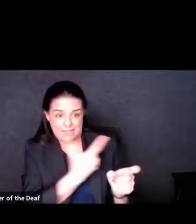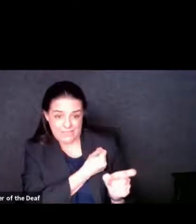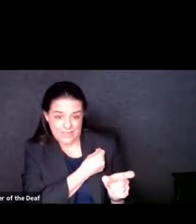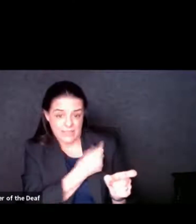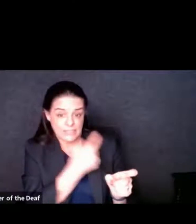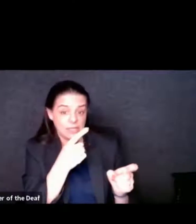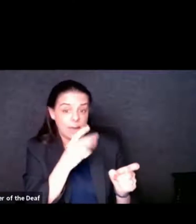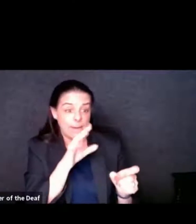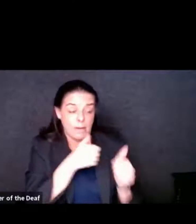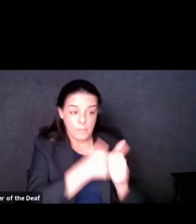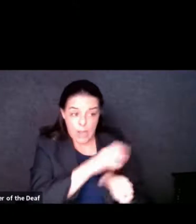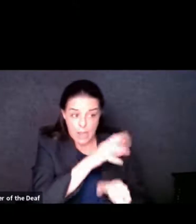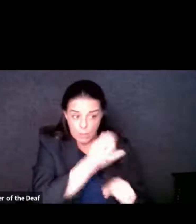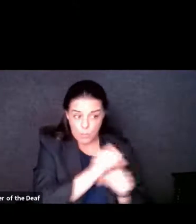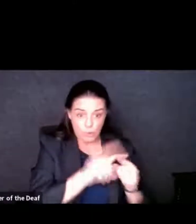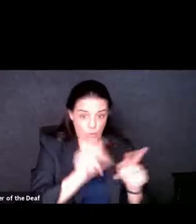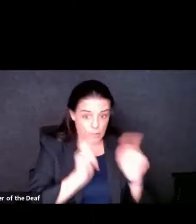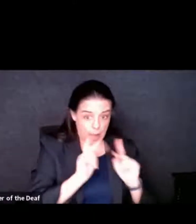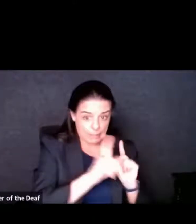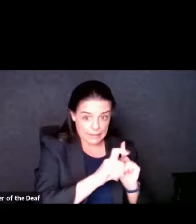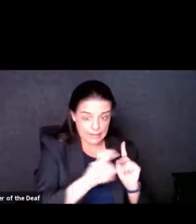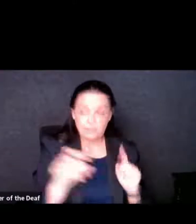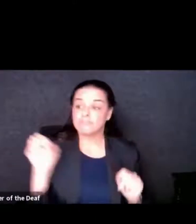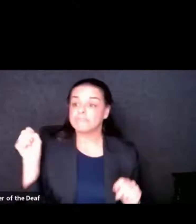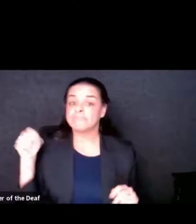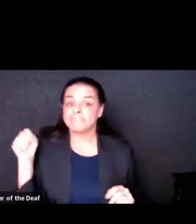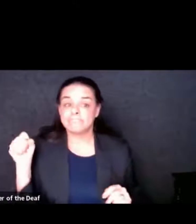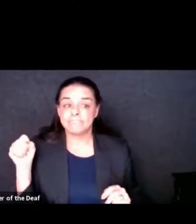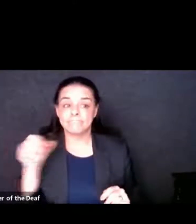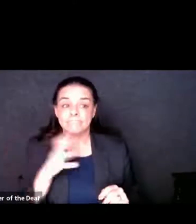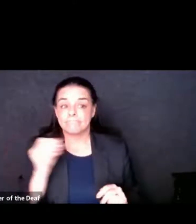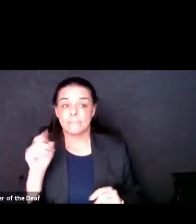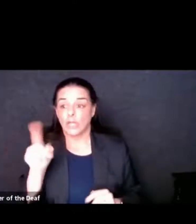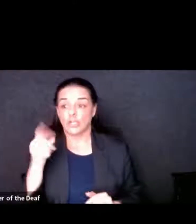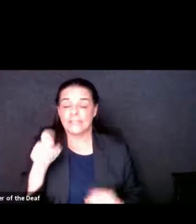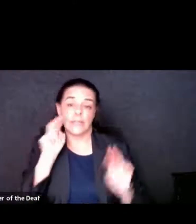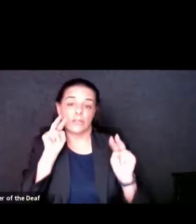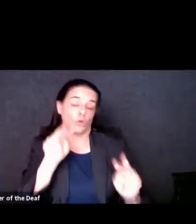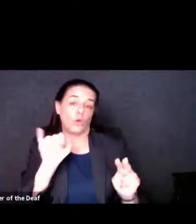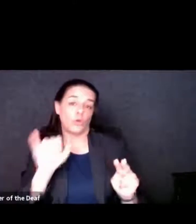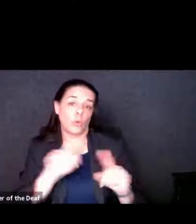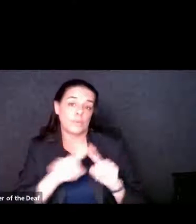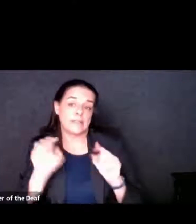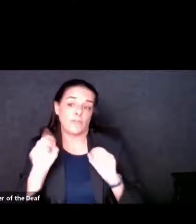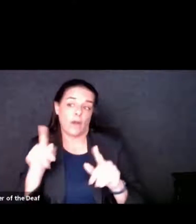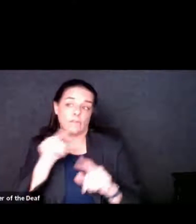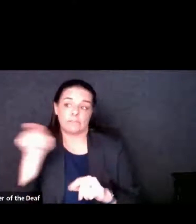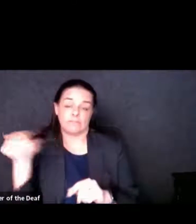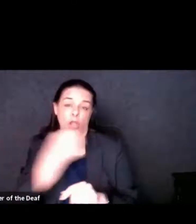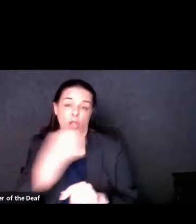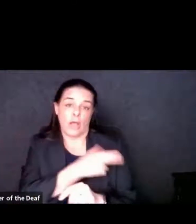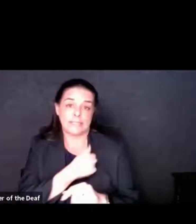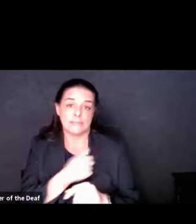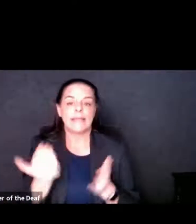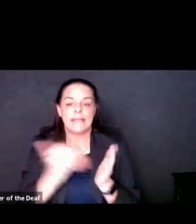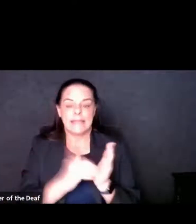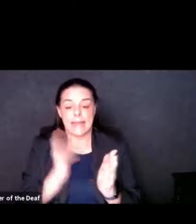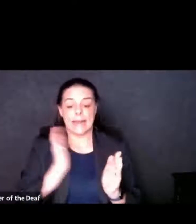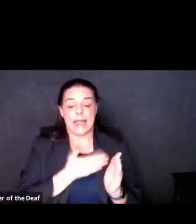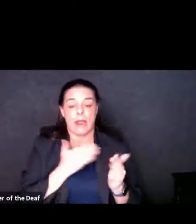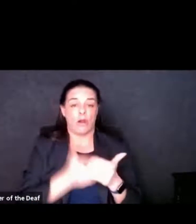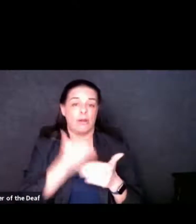public? Yes. Yes. And just need to look at those opportunities from the hospitals. And again, we'll be announcing our next